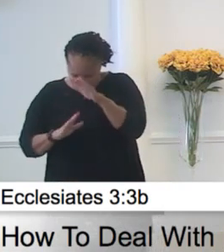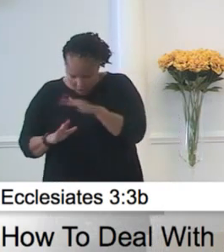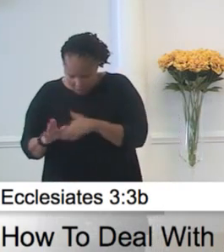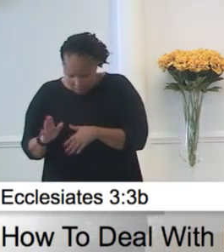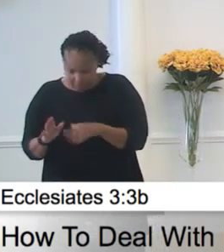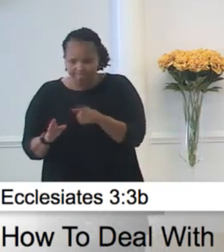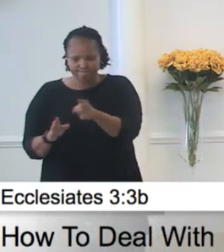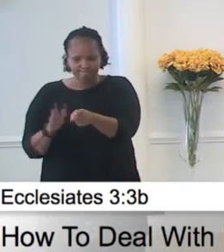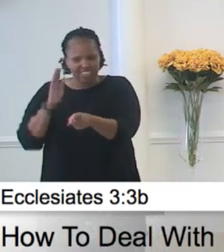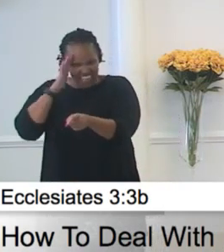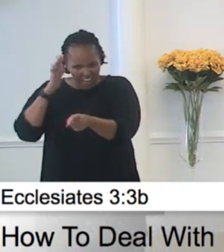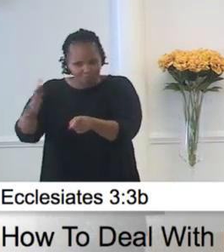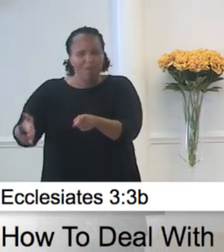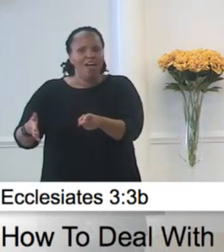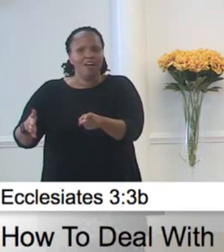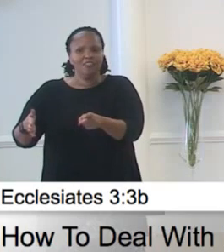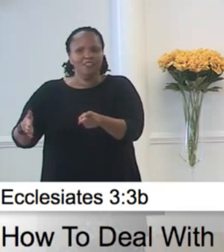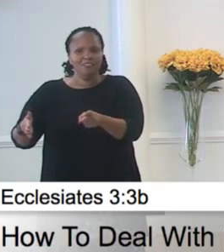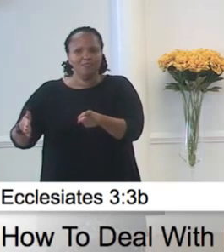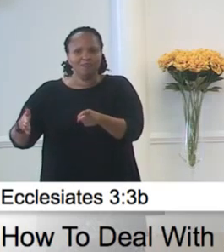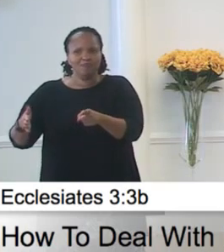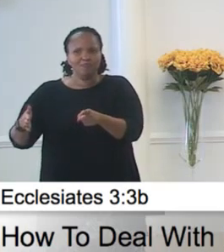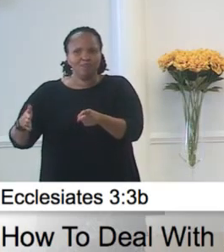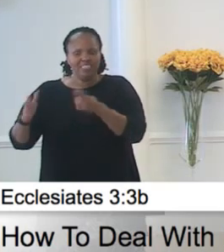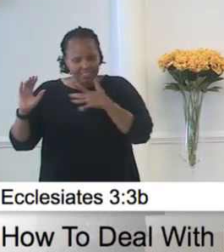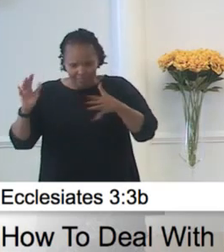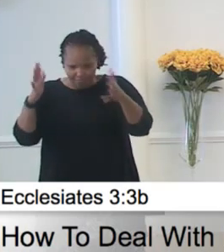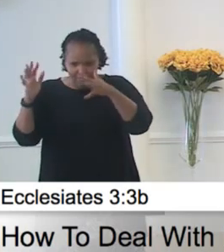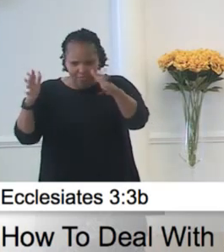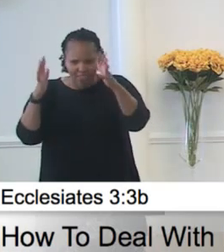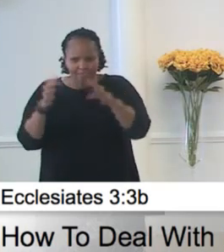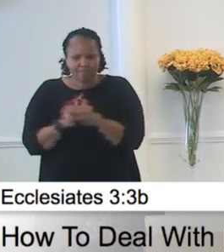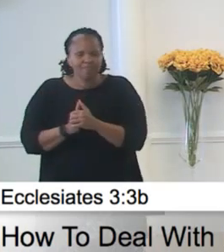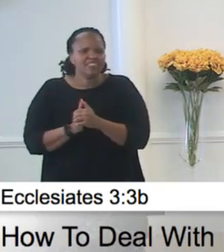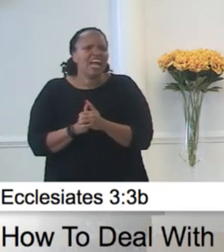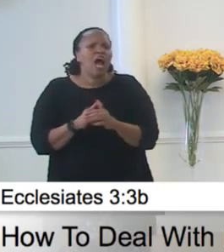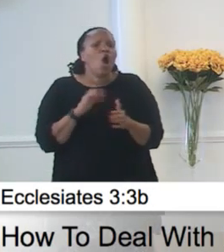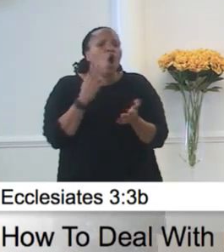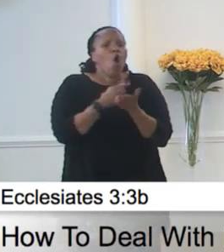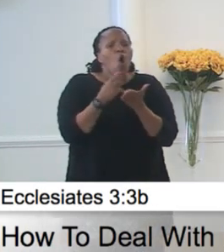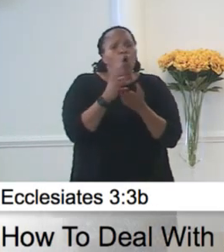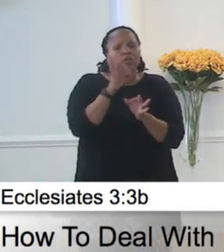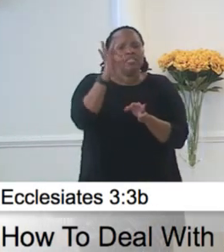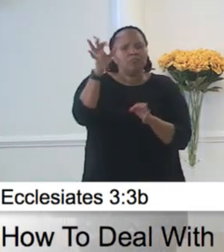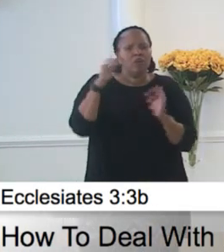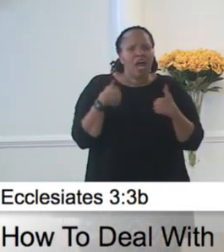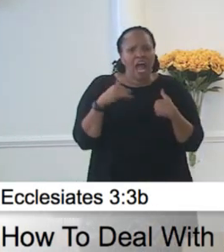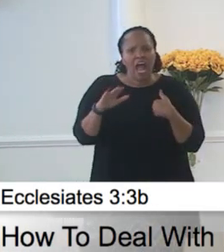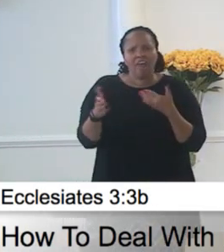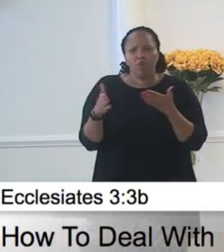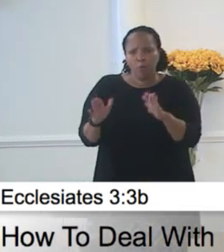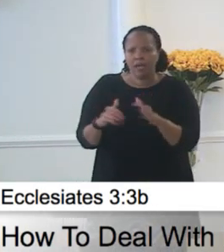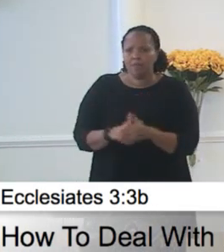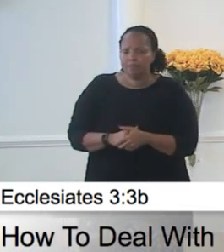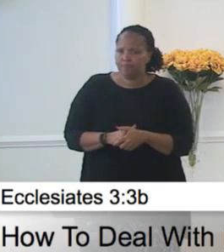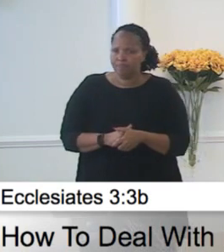exalted. Oh, I'm going to have a good time with this. Holy Spirit, have your way in this place.